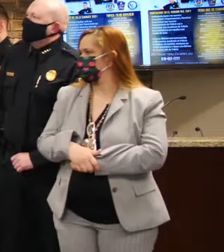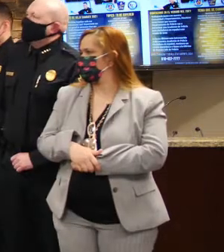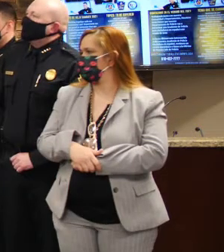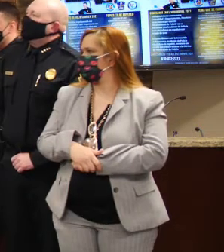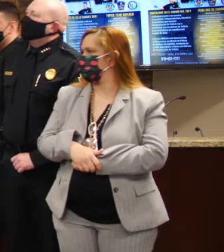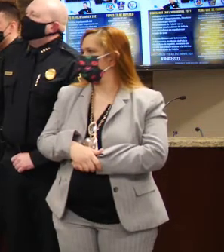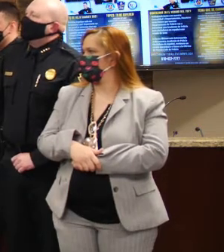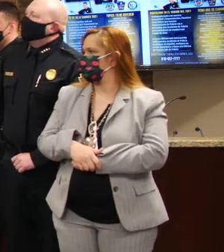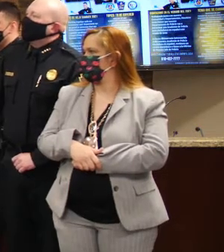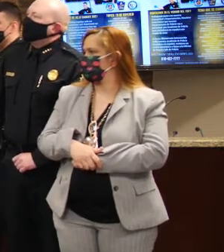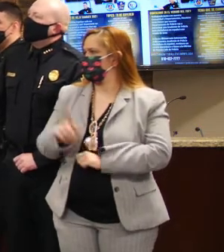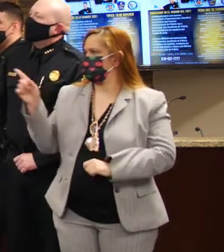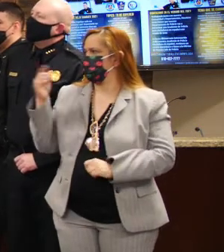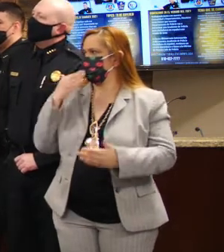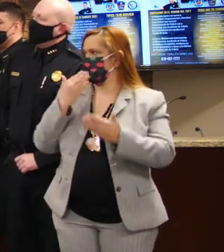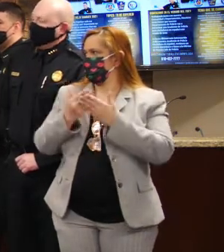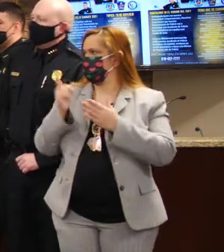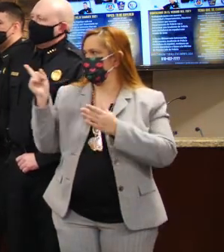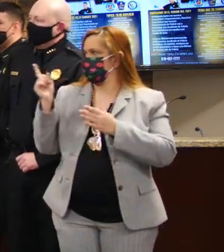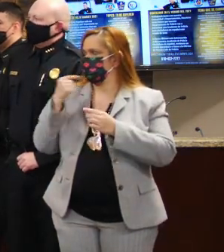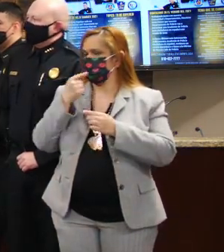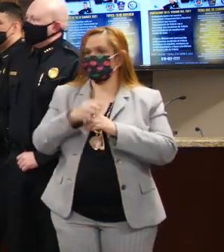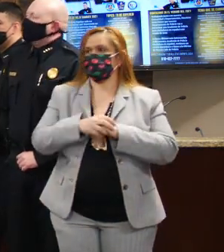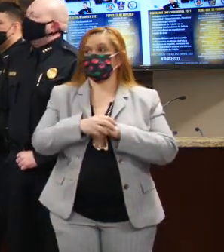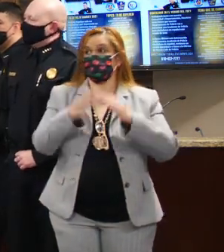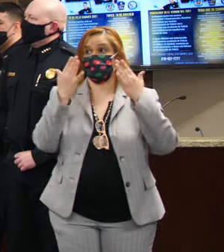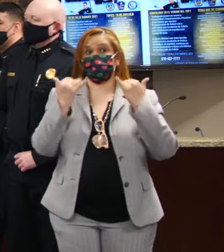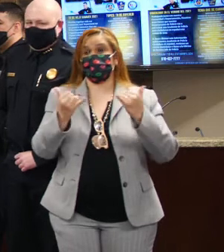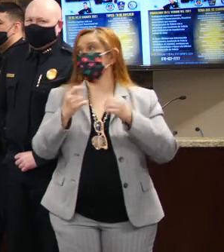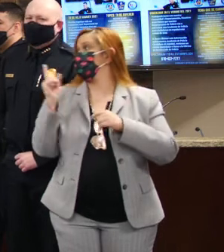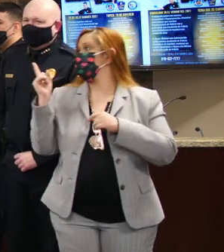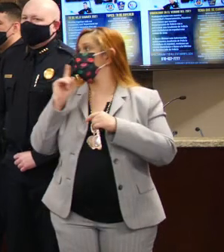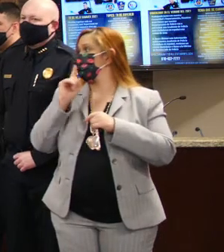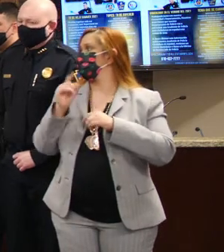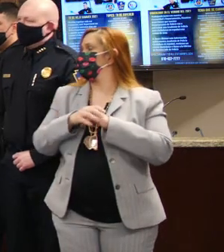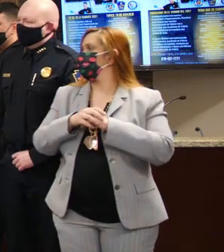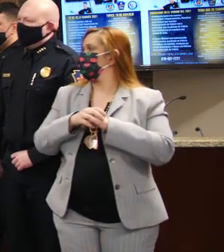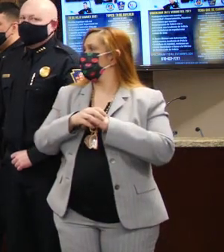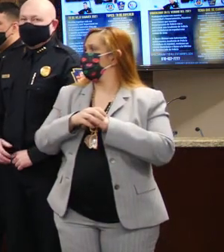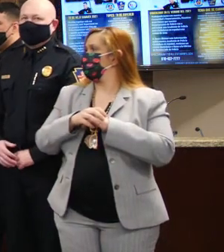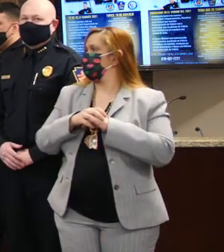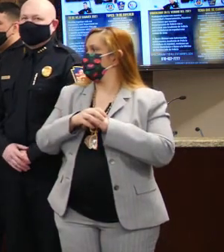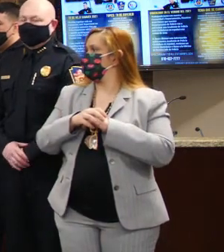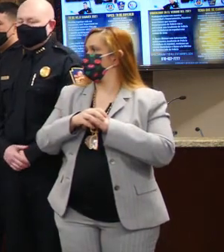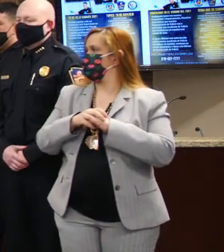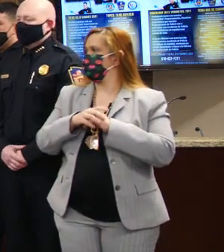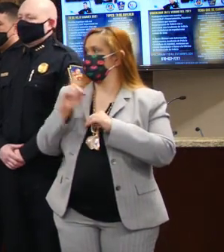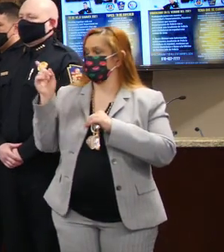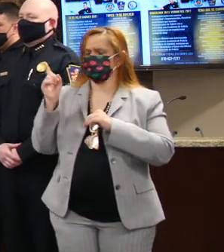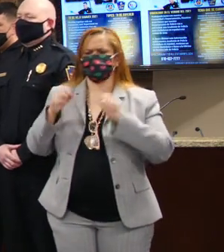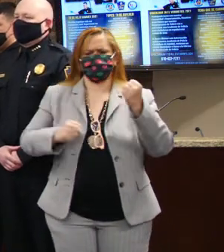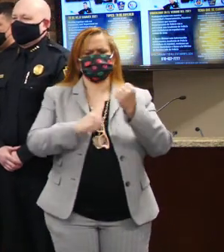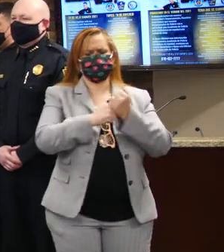And welcome on behalf of City Council, and I'd say this on behalf of some of the council members that are not here today, but they also support this program. And